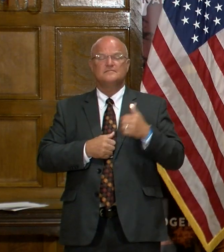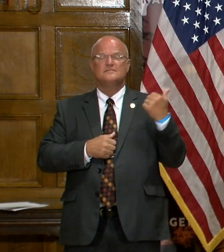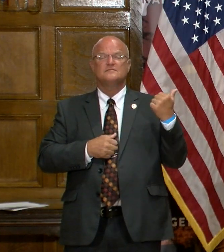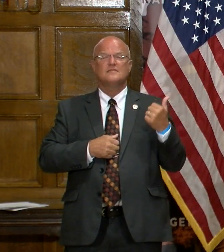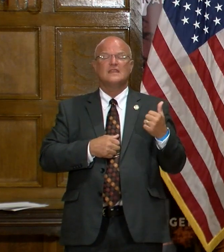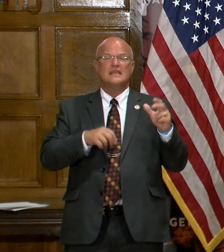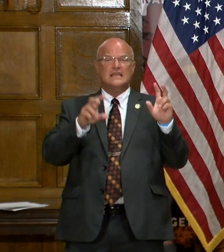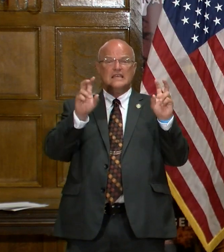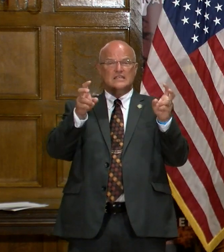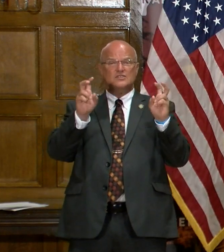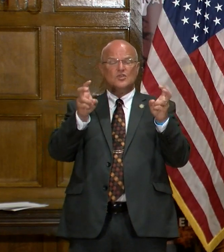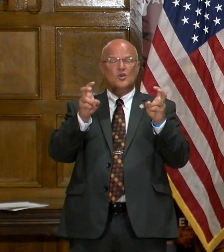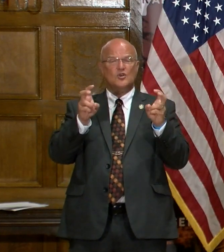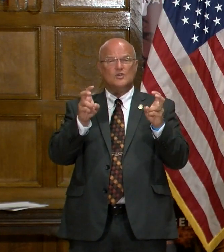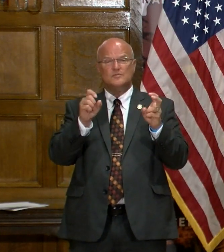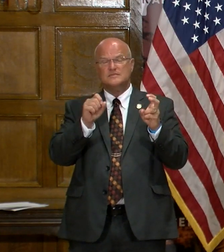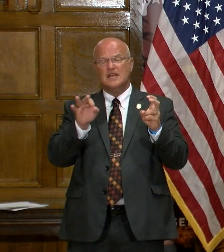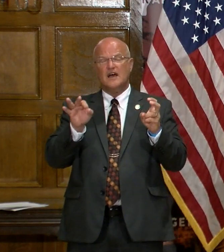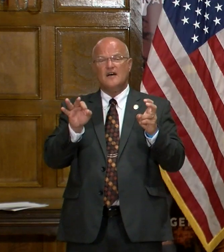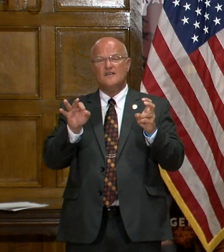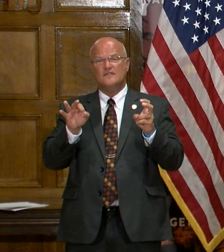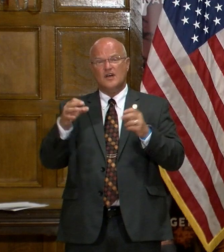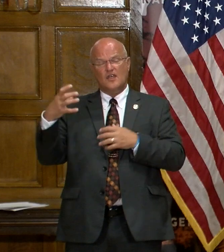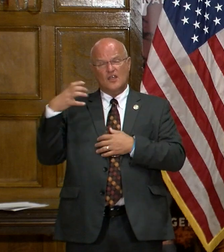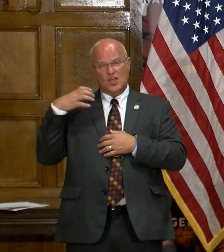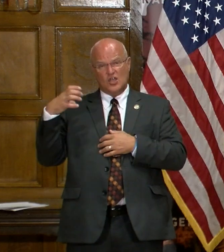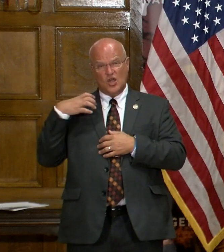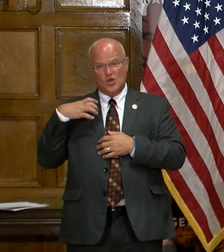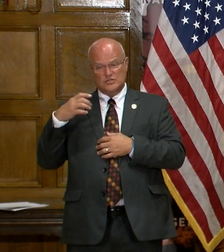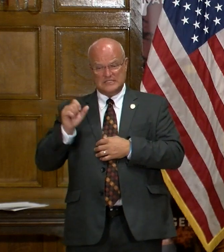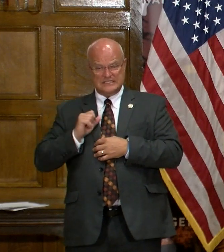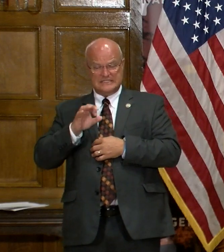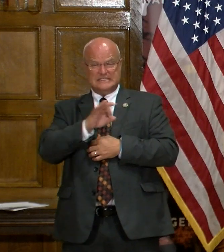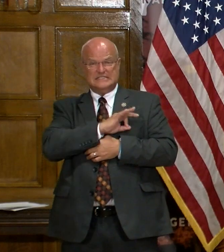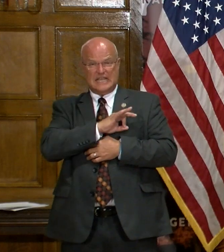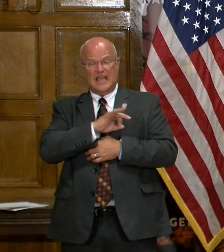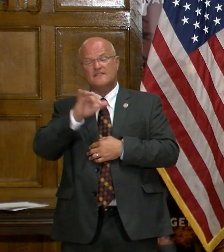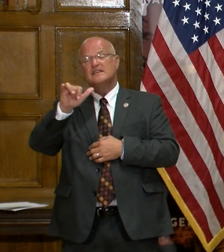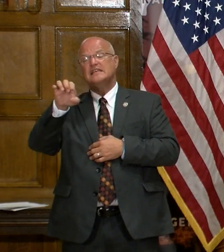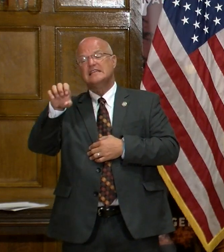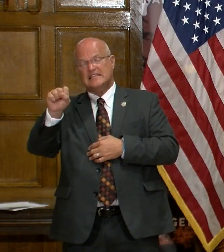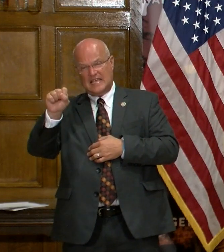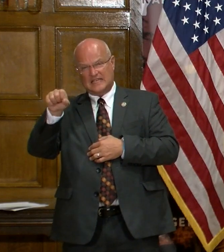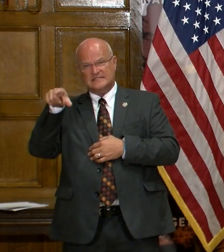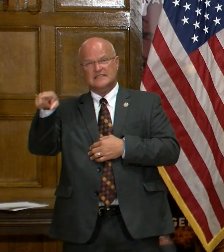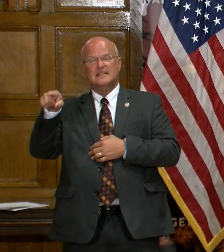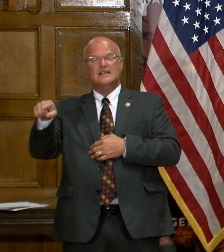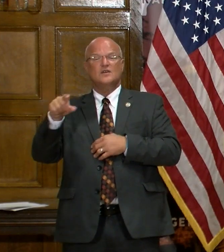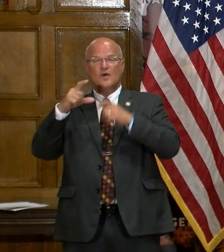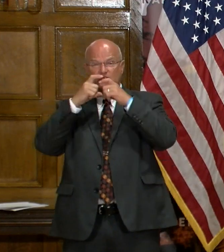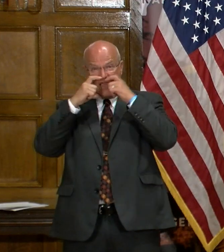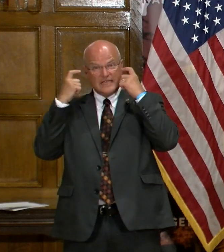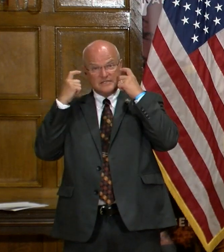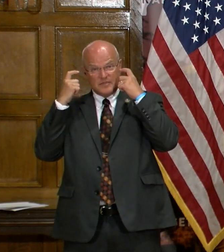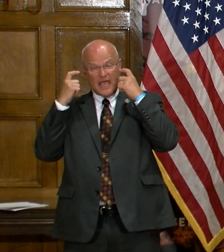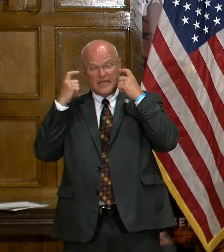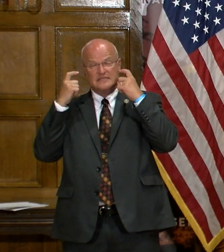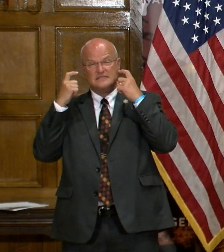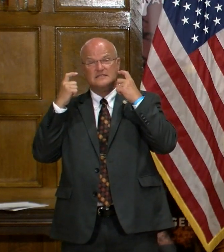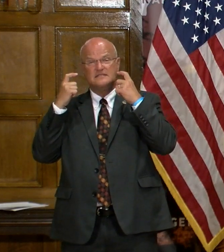In terms of the coaches and staff, yes, they have to wear a face